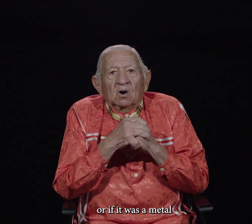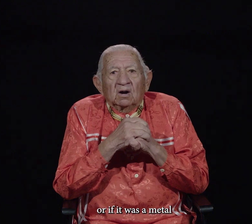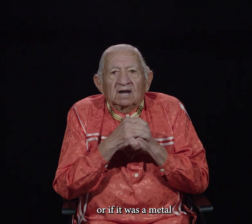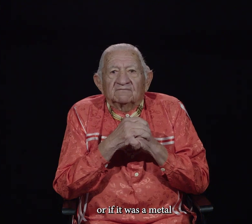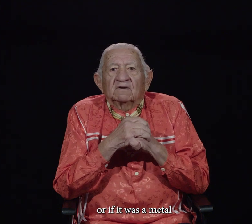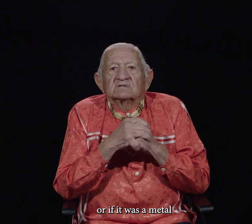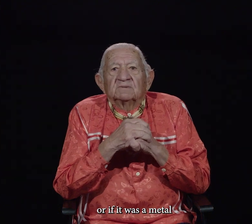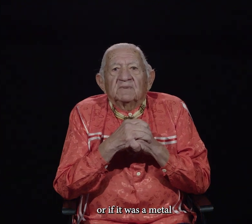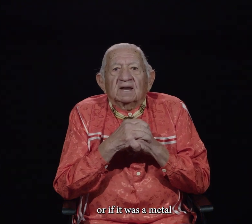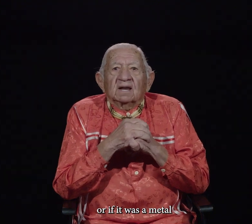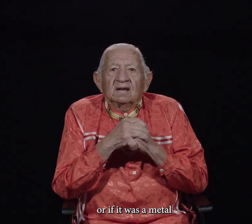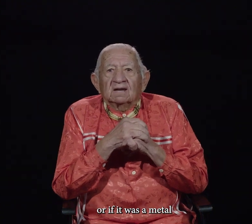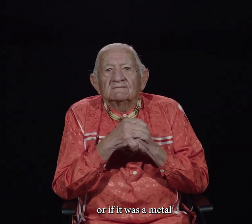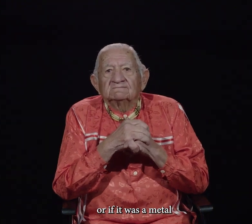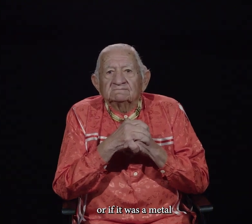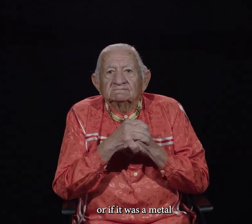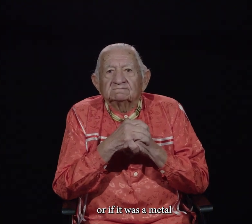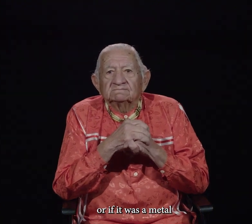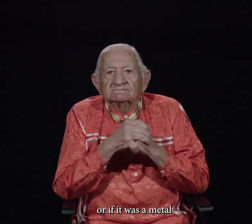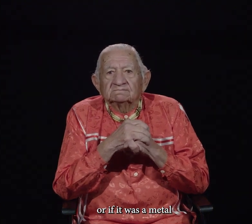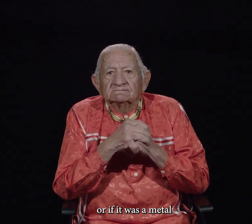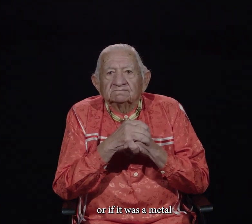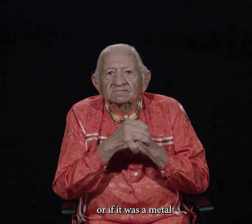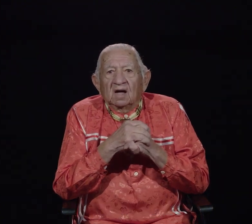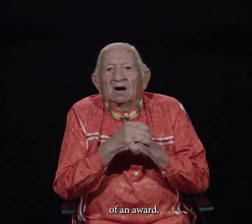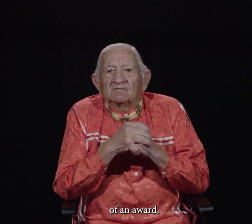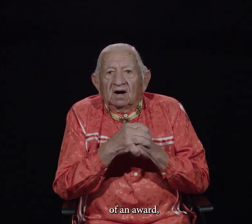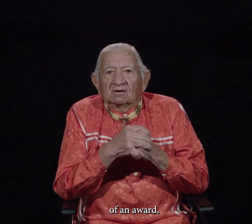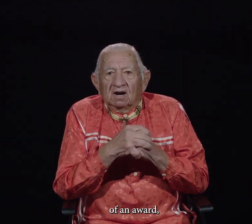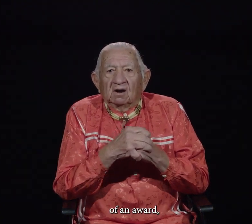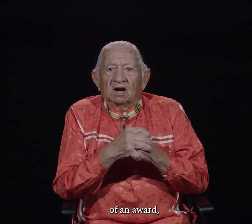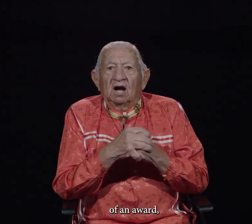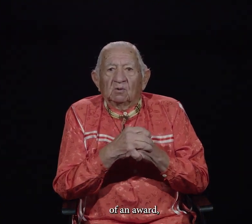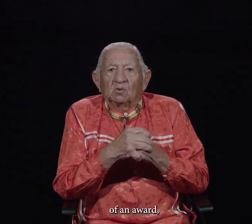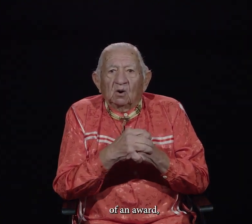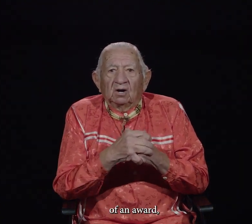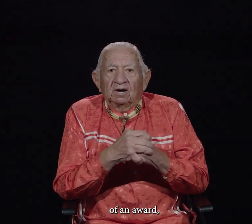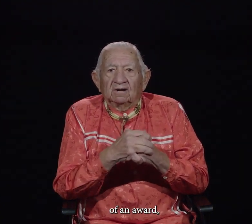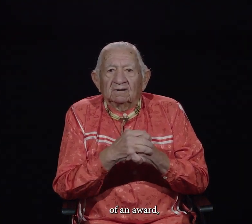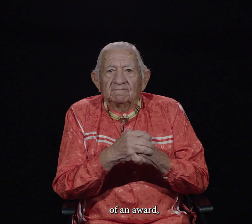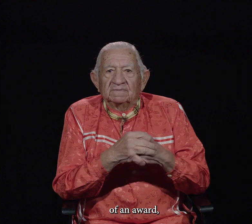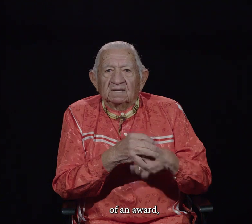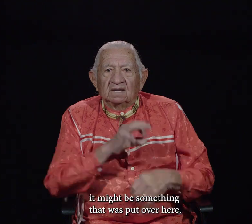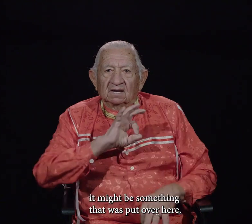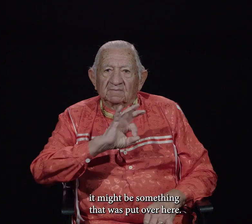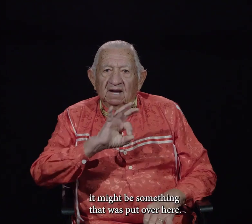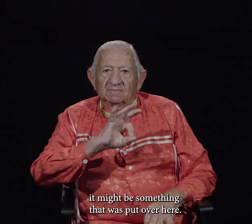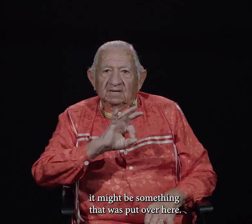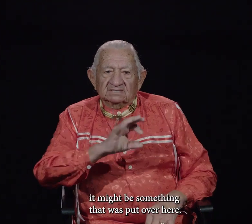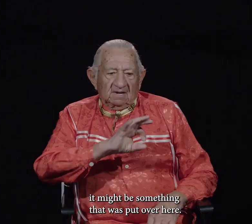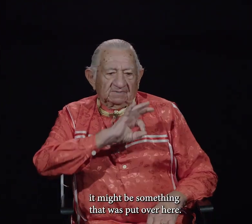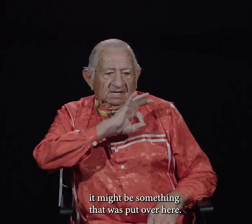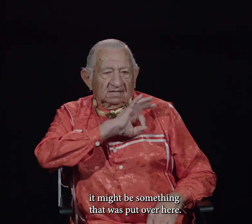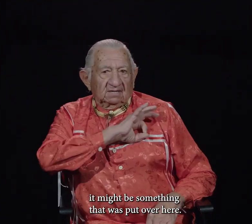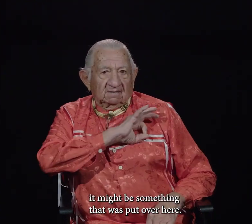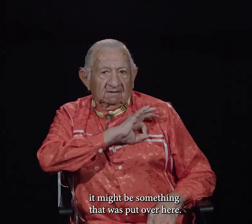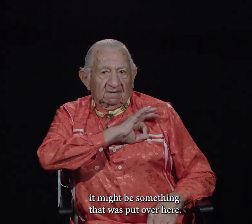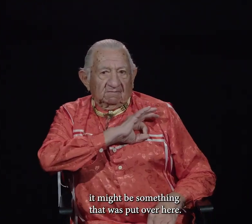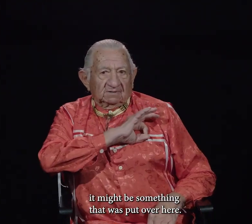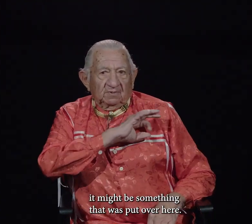Or if it was a metal of a word, it might be something that was put